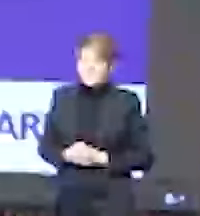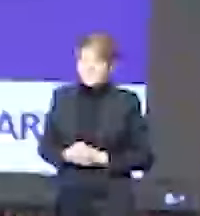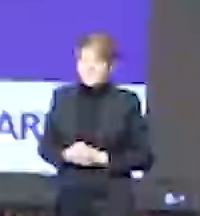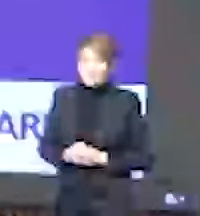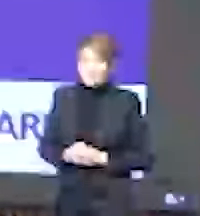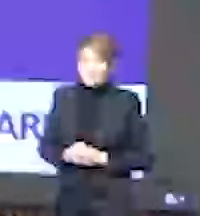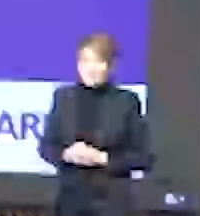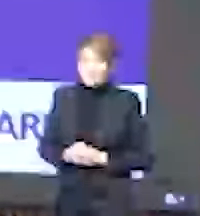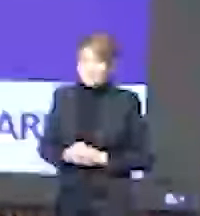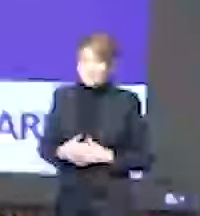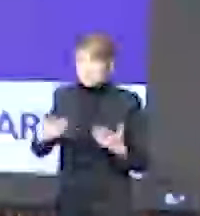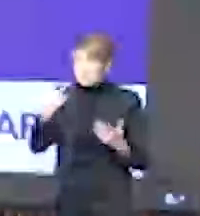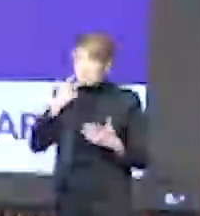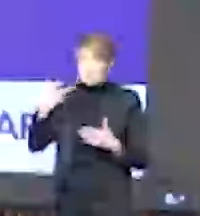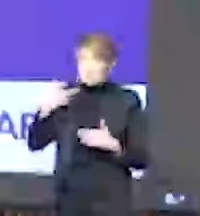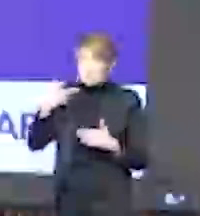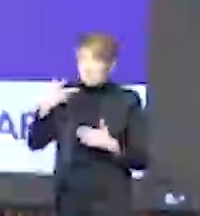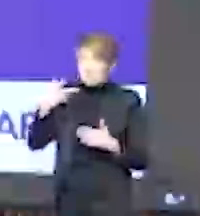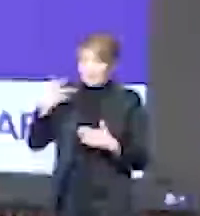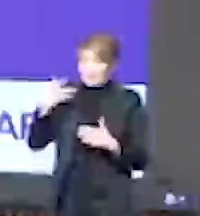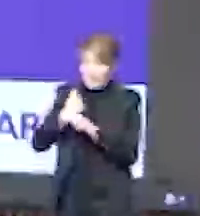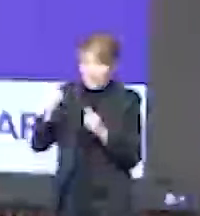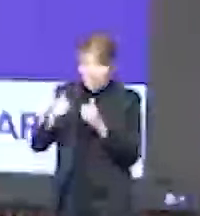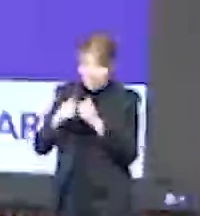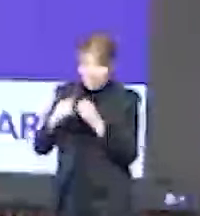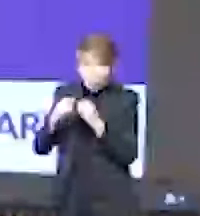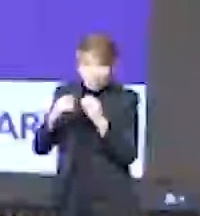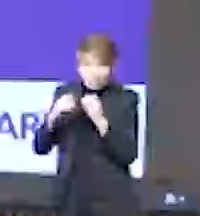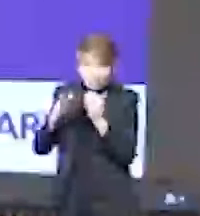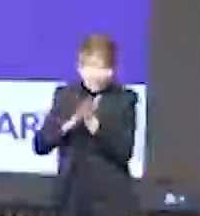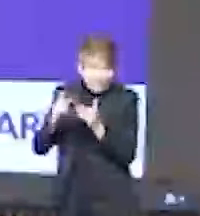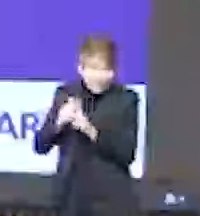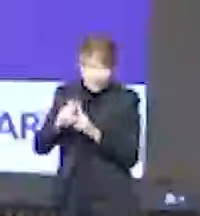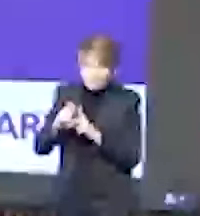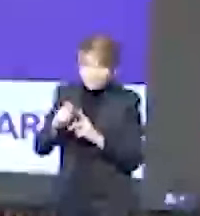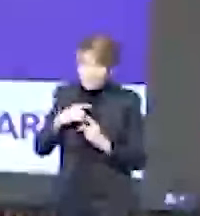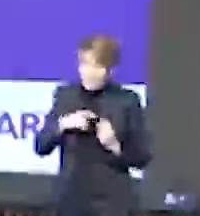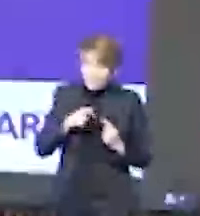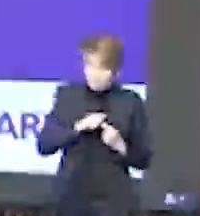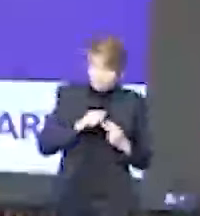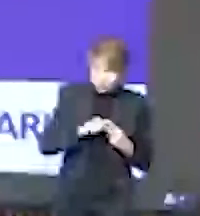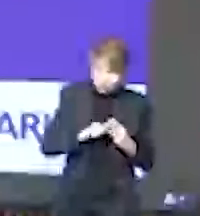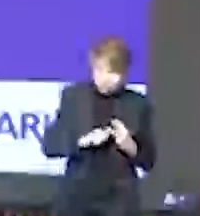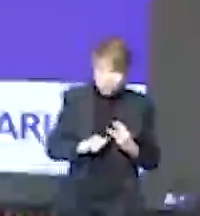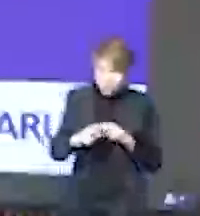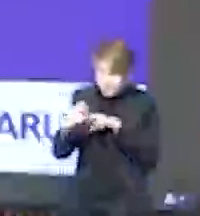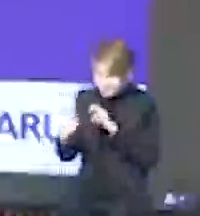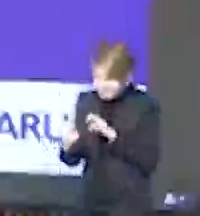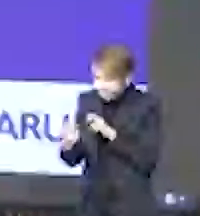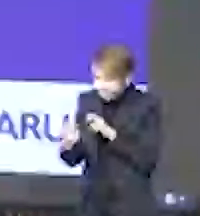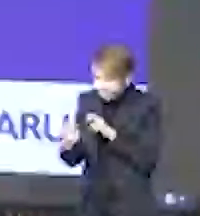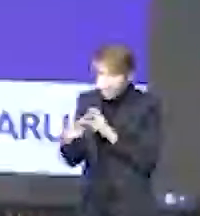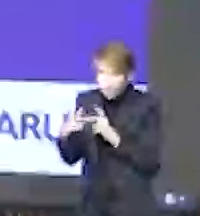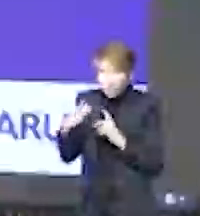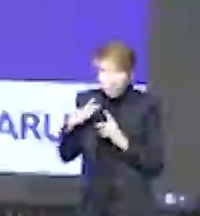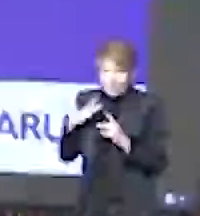if we get in to talk to the local minister and we've got these specific asks, what, as in specific like policy recommendations that we want to